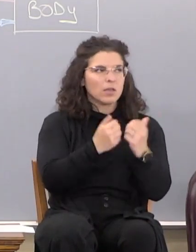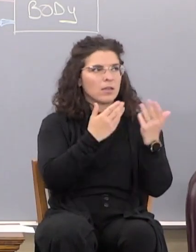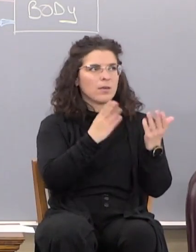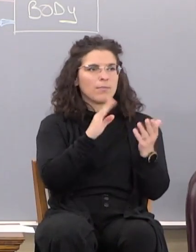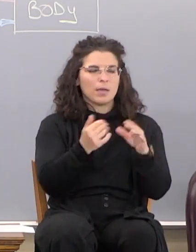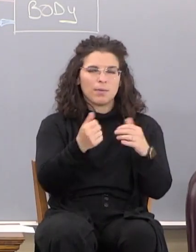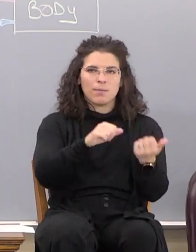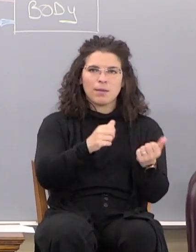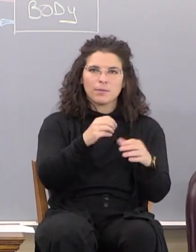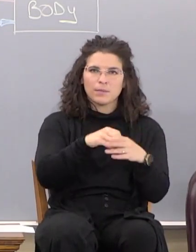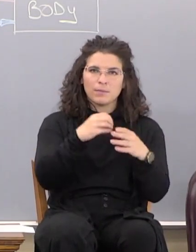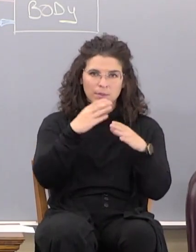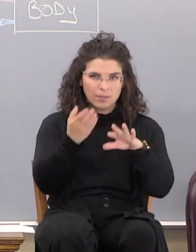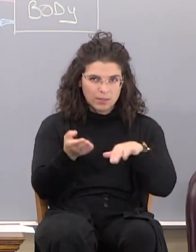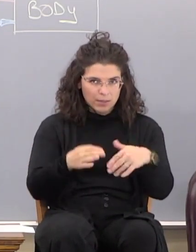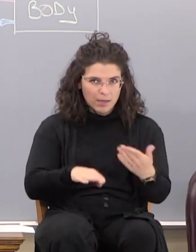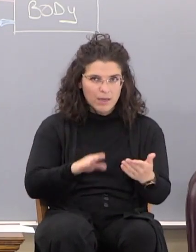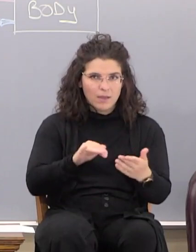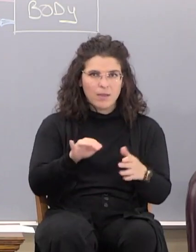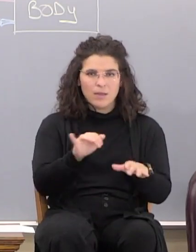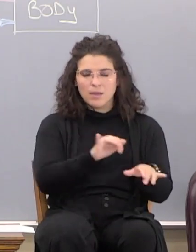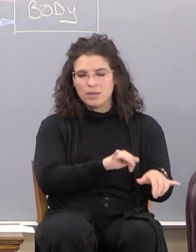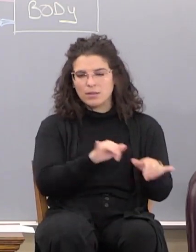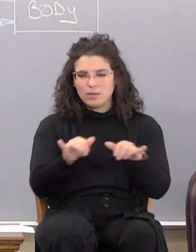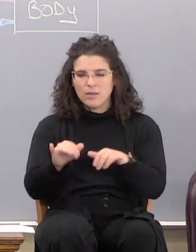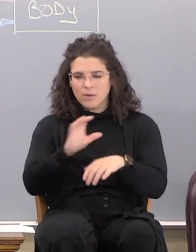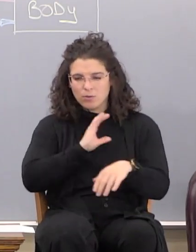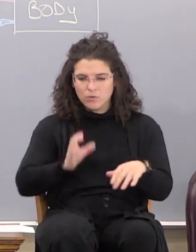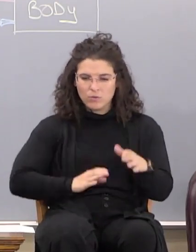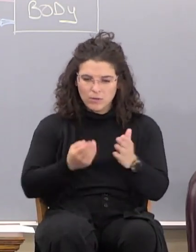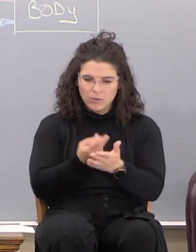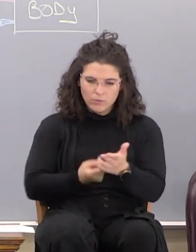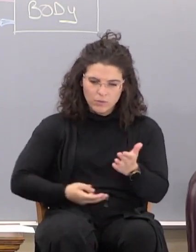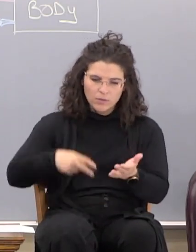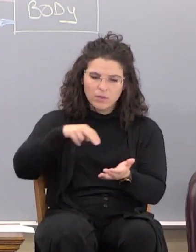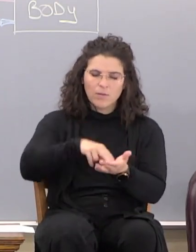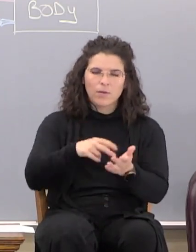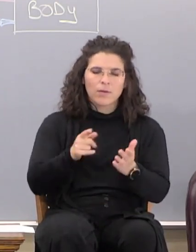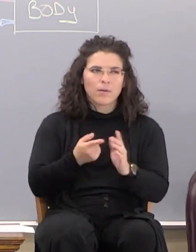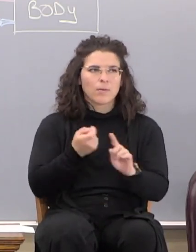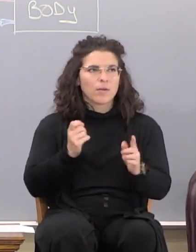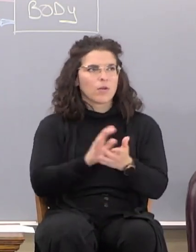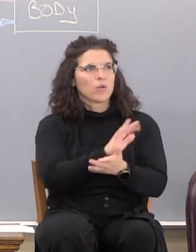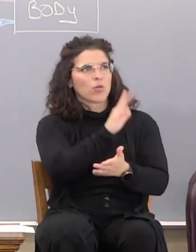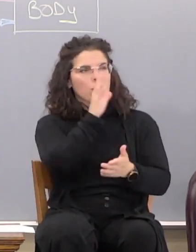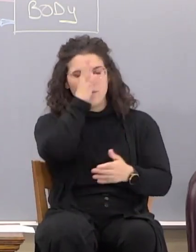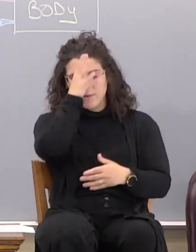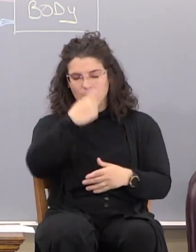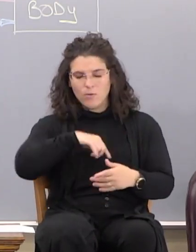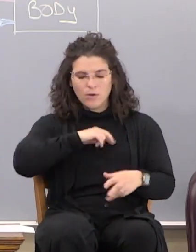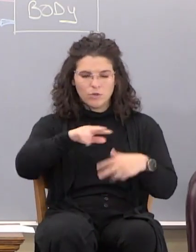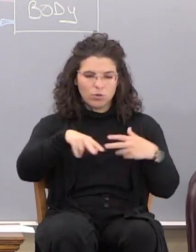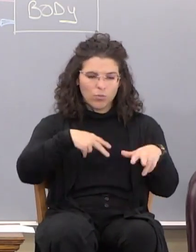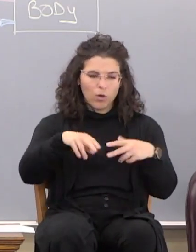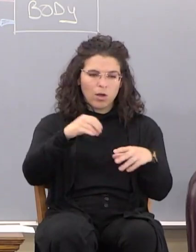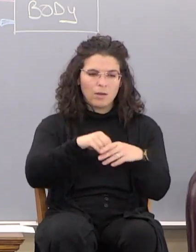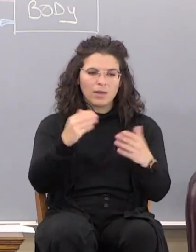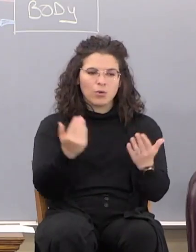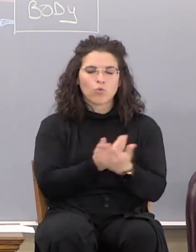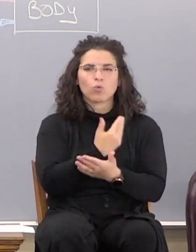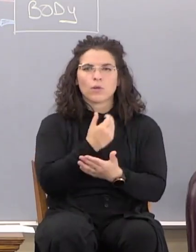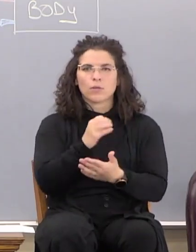by baptism into death, that like as Christ was raised up from the dead by the glory of the Father, even so we also should walk in newness of